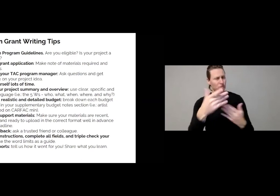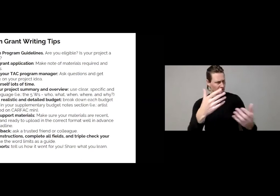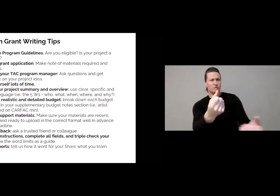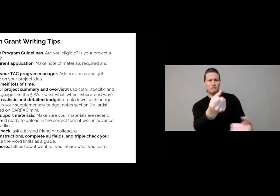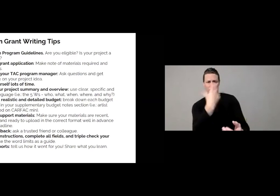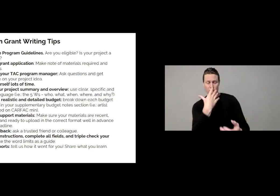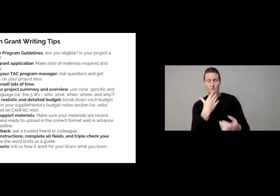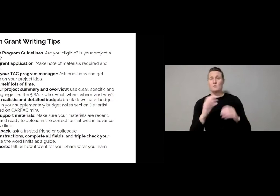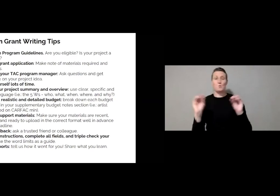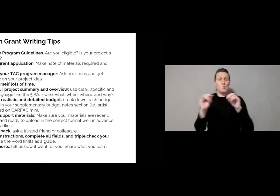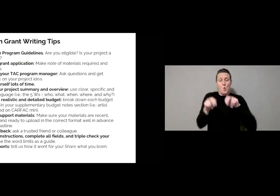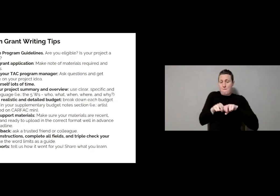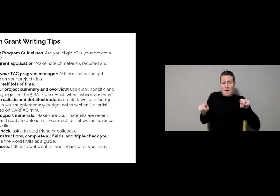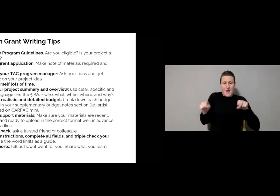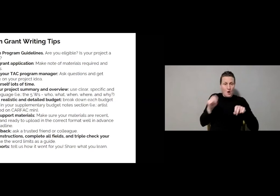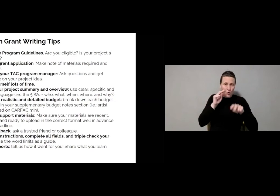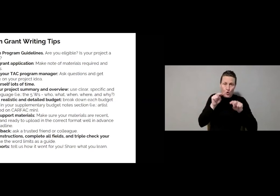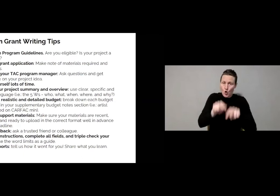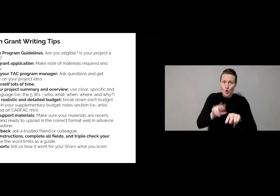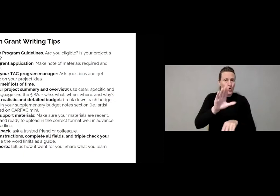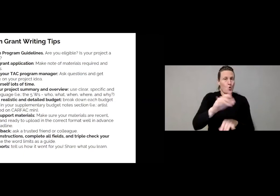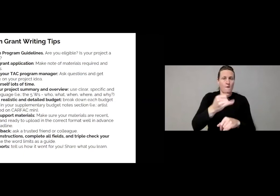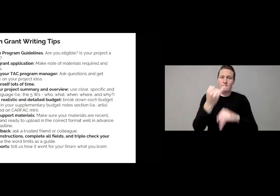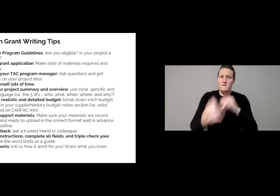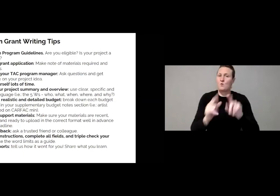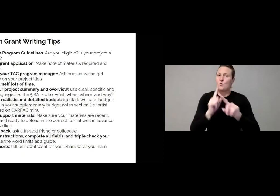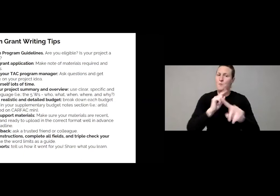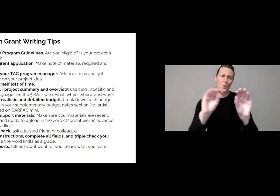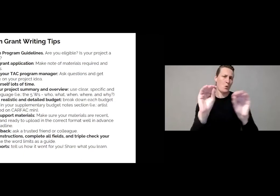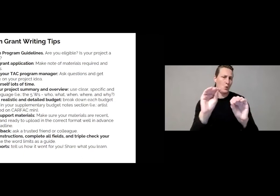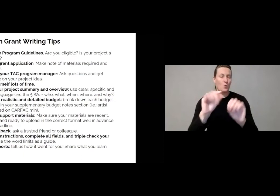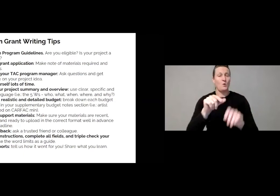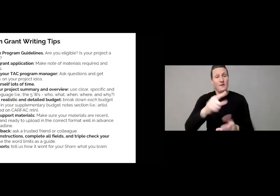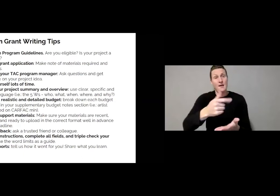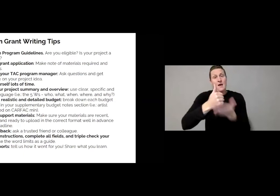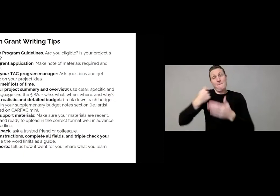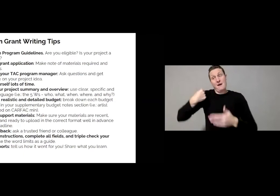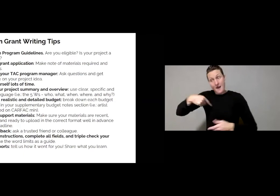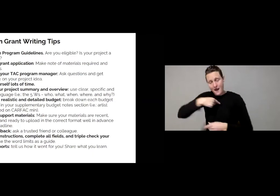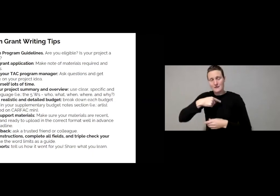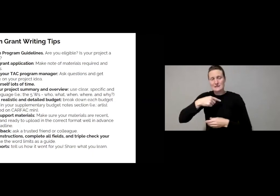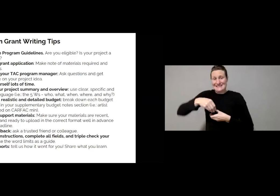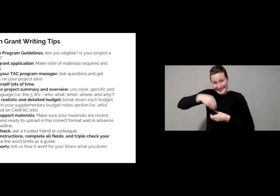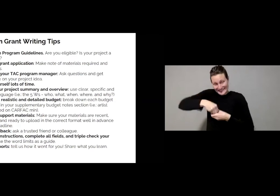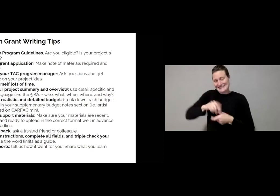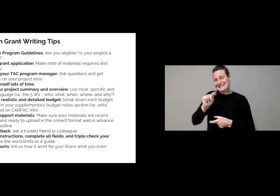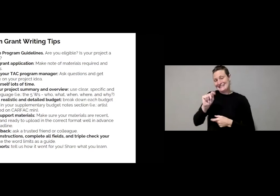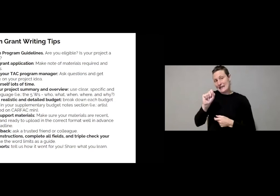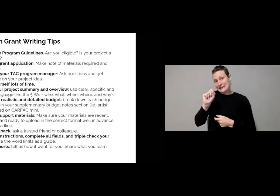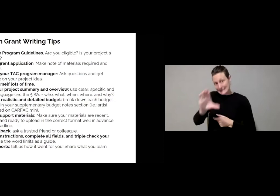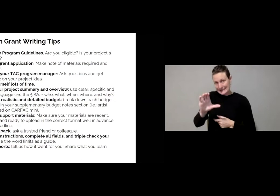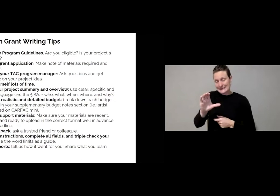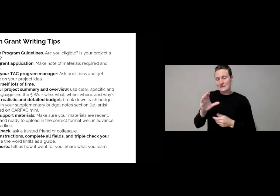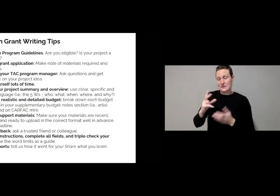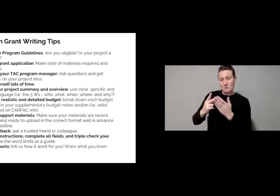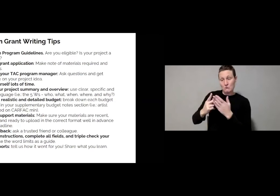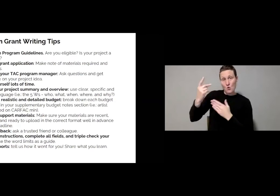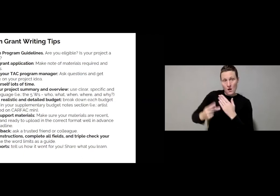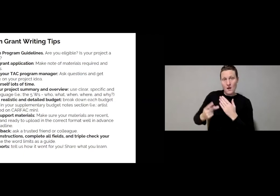at this. It's just something for us internally. It really helps us design the program. So you can just talk right to